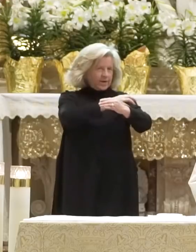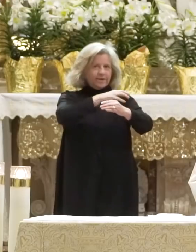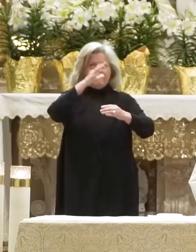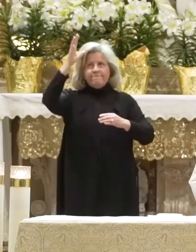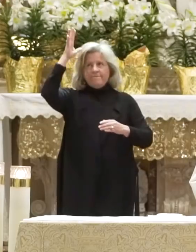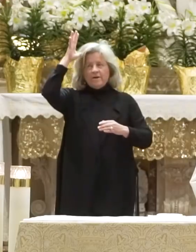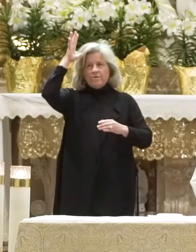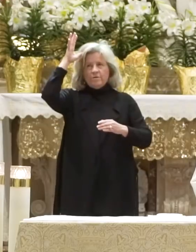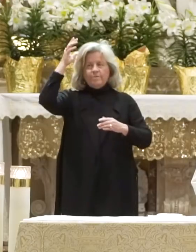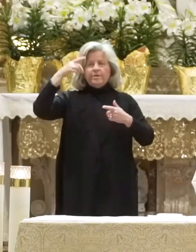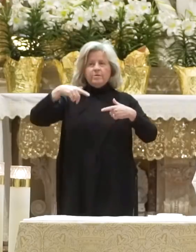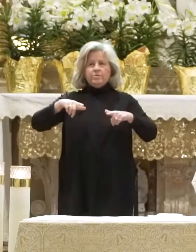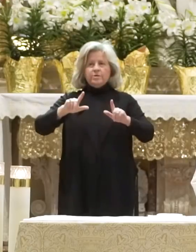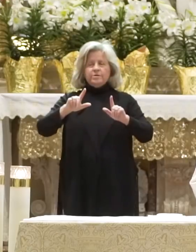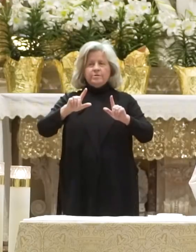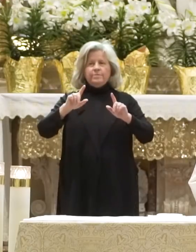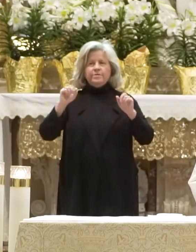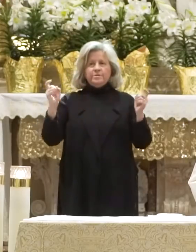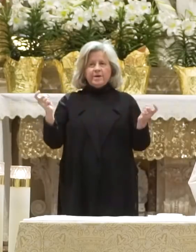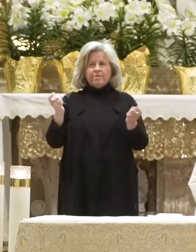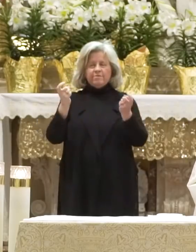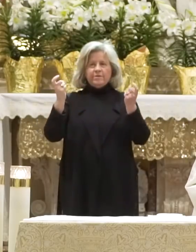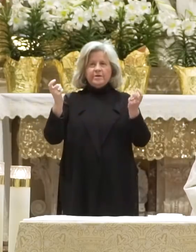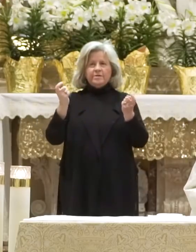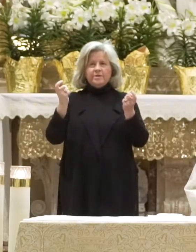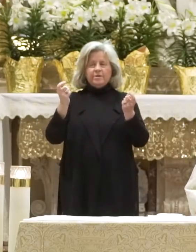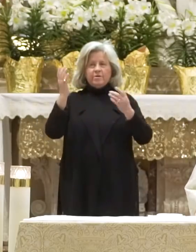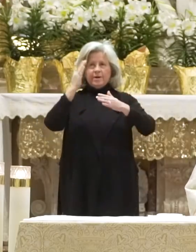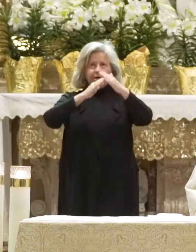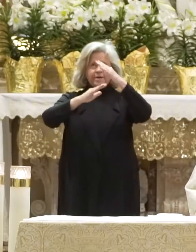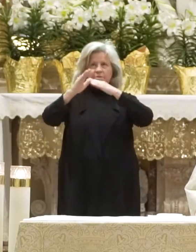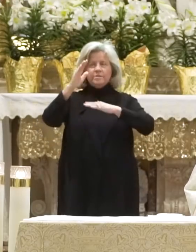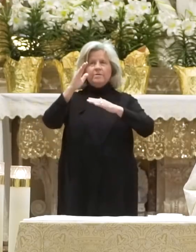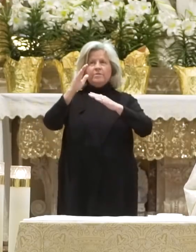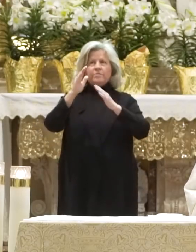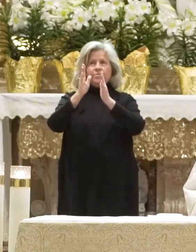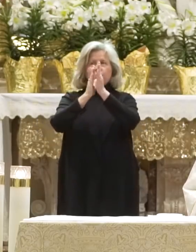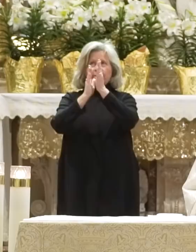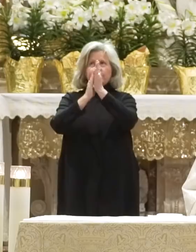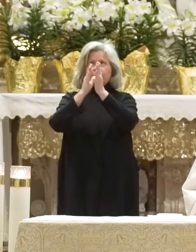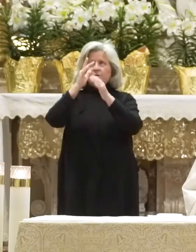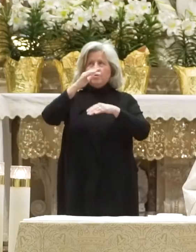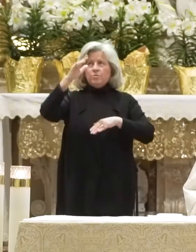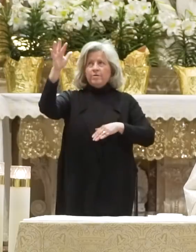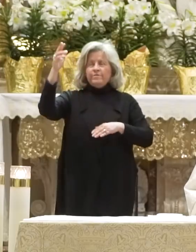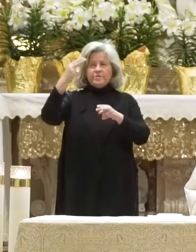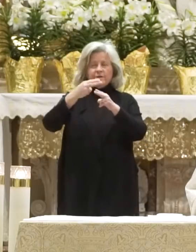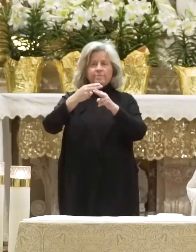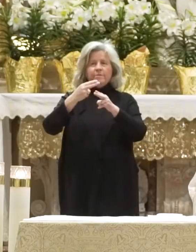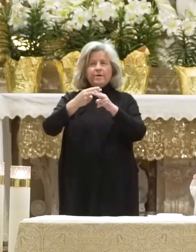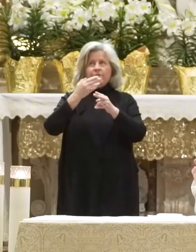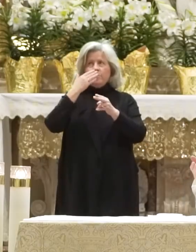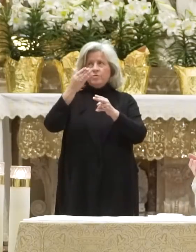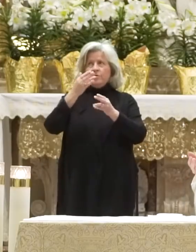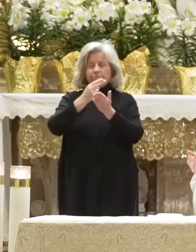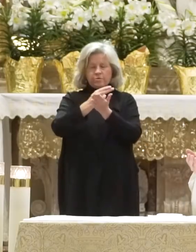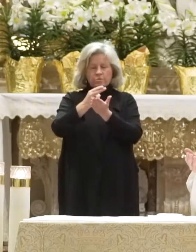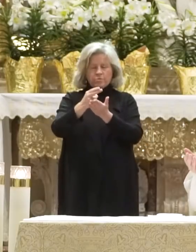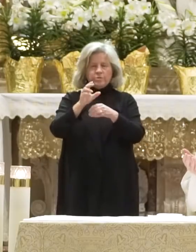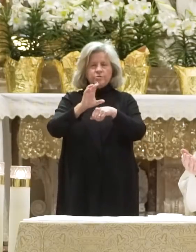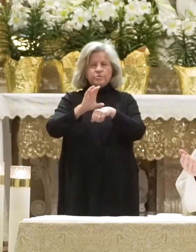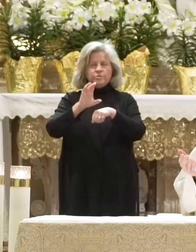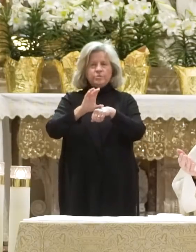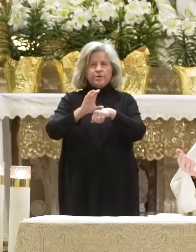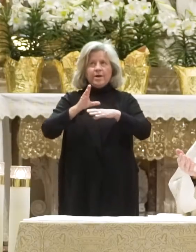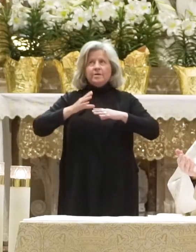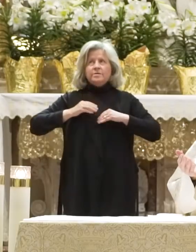the Lord accept the sacrifice in your hands for the praise and glory of his name, for our good and the good of our holy church.